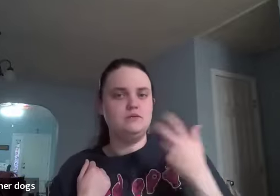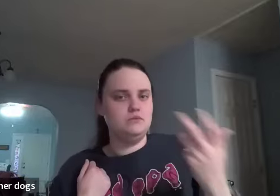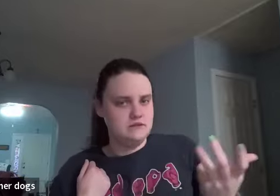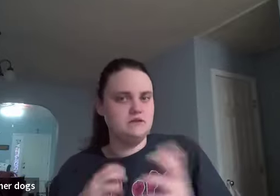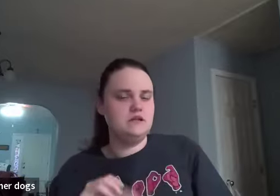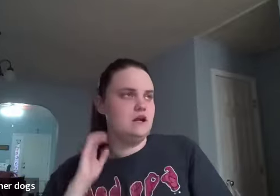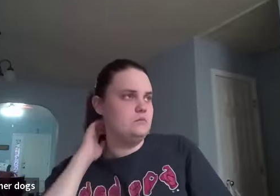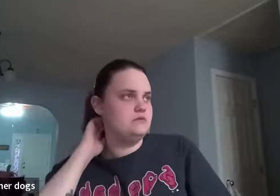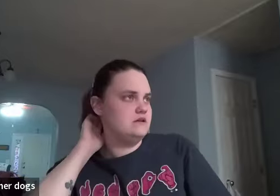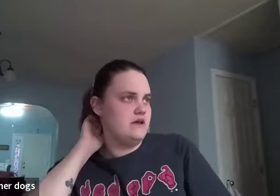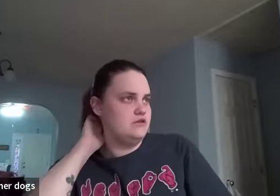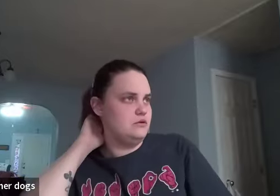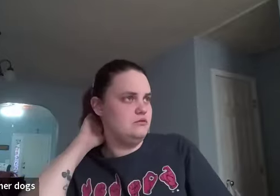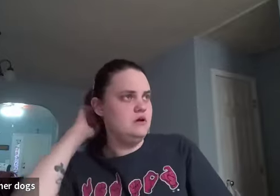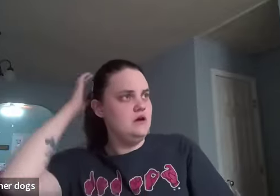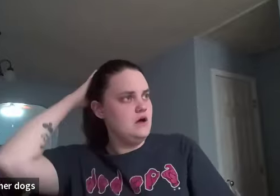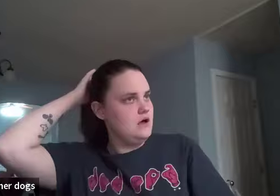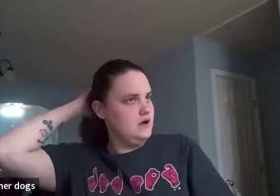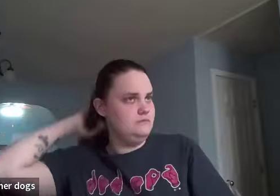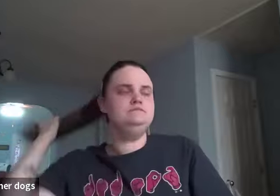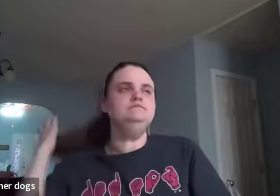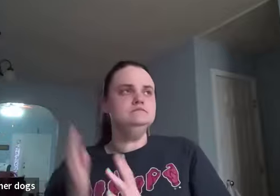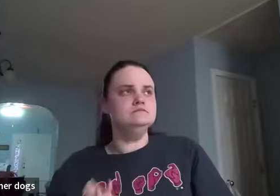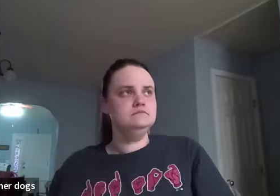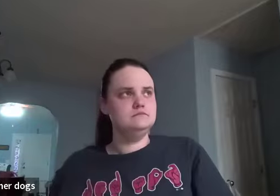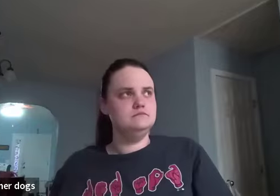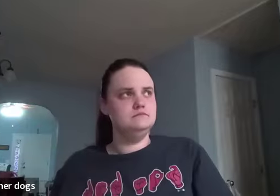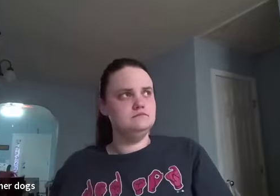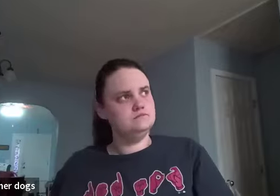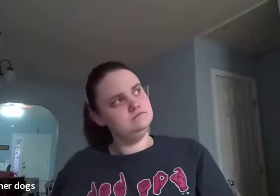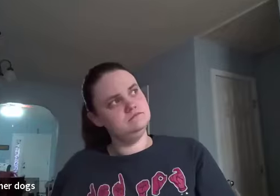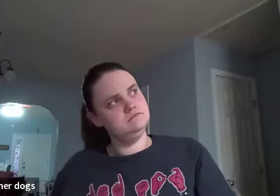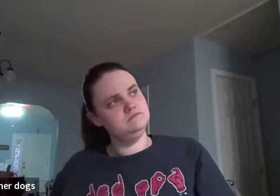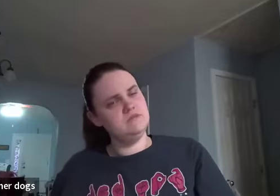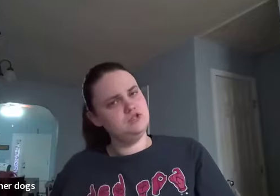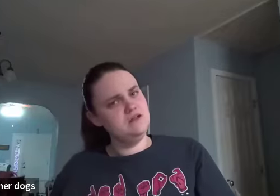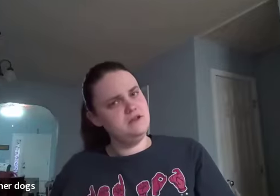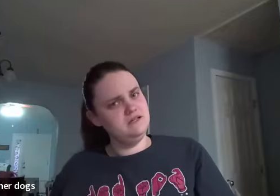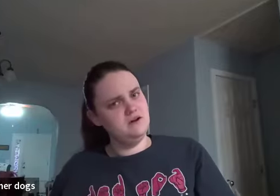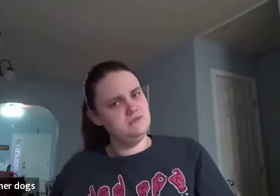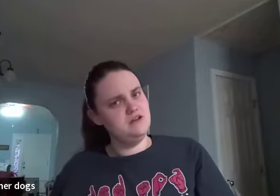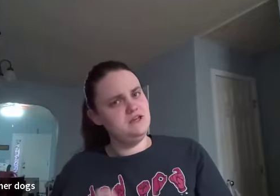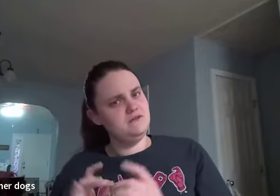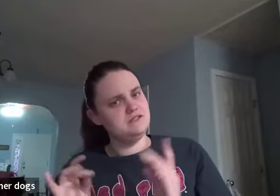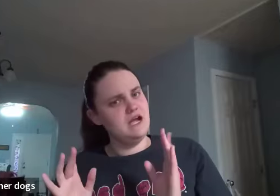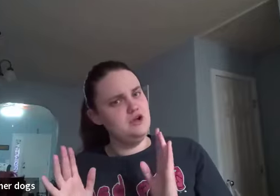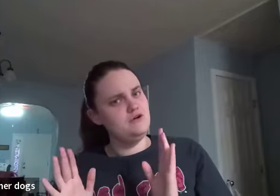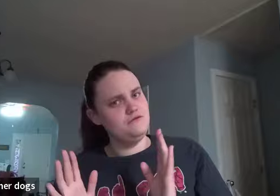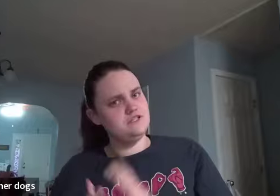sort of deal typically can help get that through. Um, hmm. I'm trying to think. Sorry, I'm trying to think of because like I know there are phrases